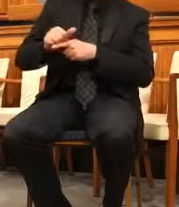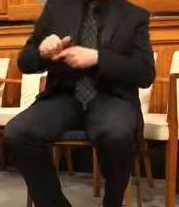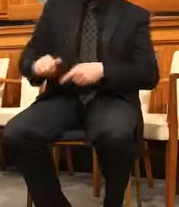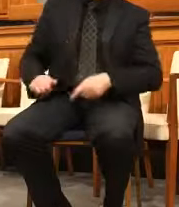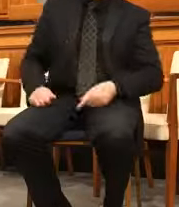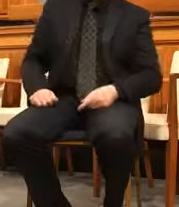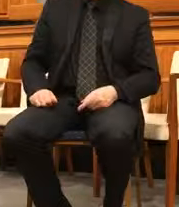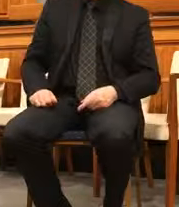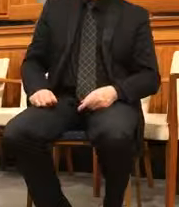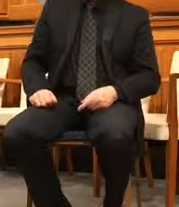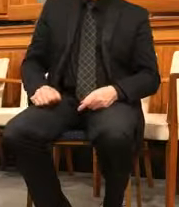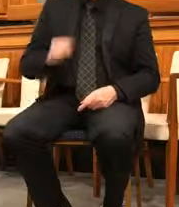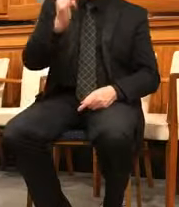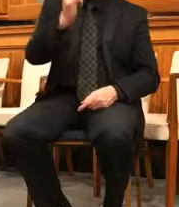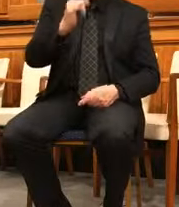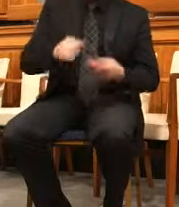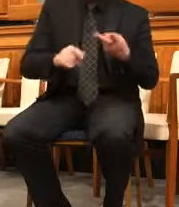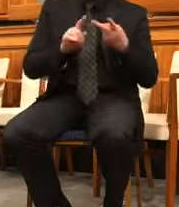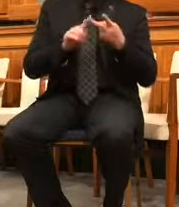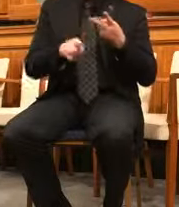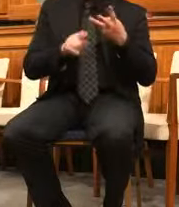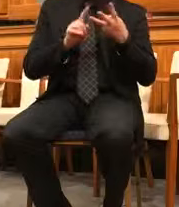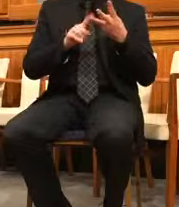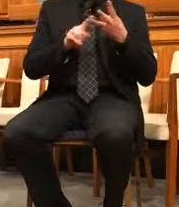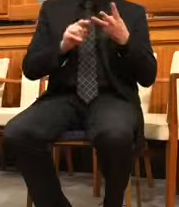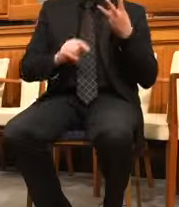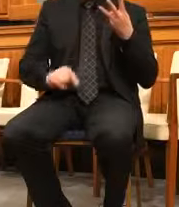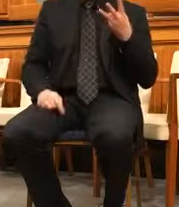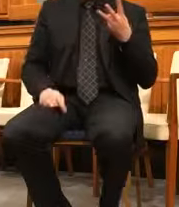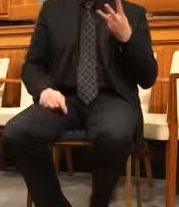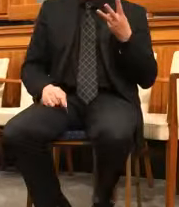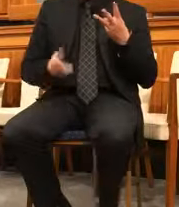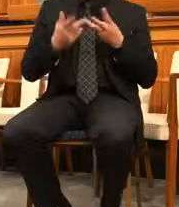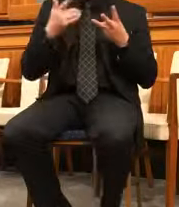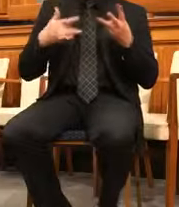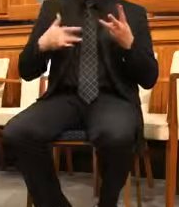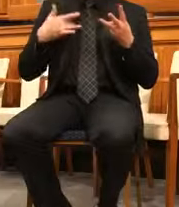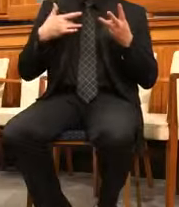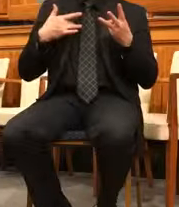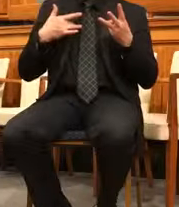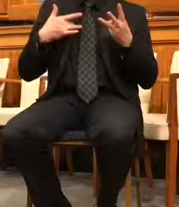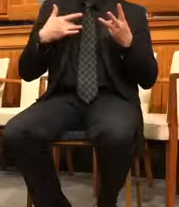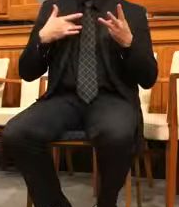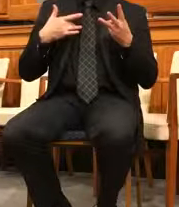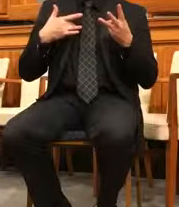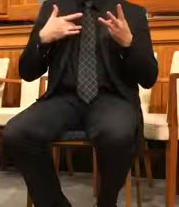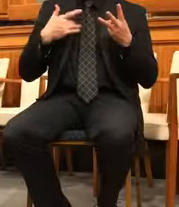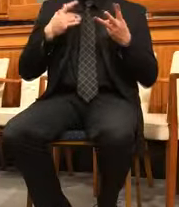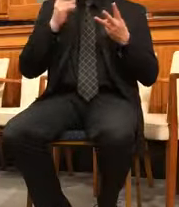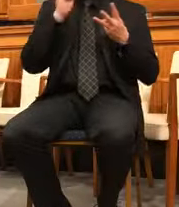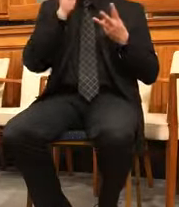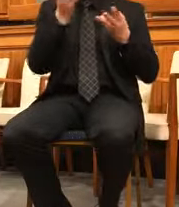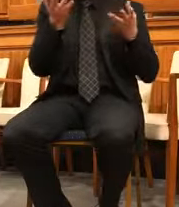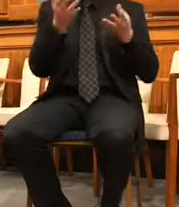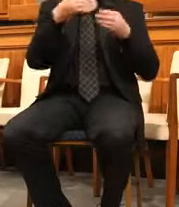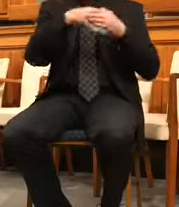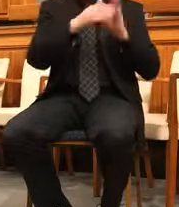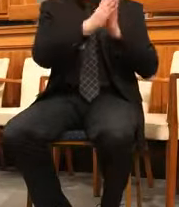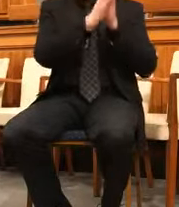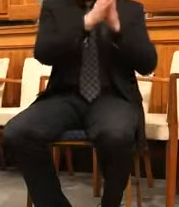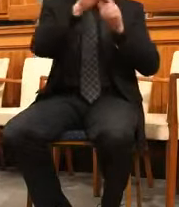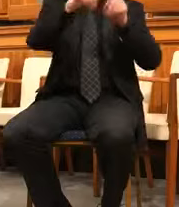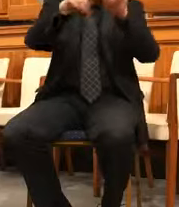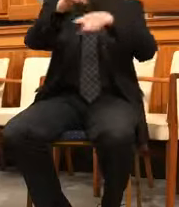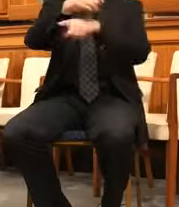approach, which has been very common in world history and in holy religions, and that is that God may